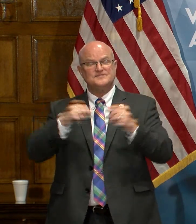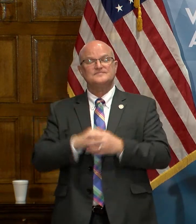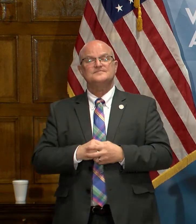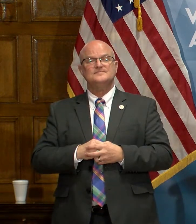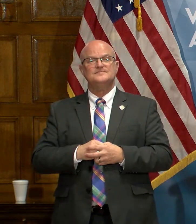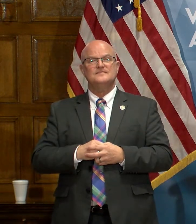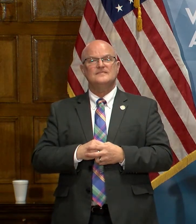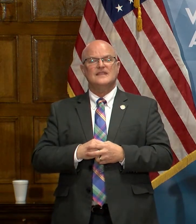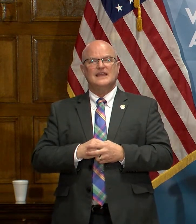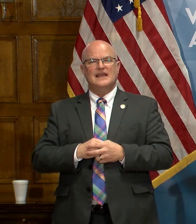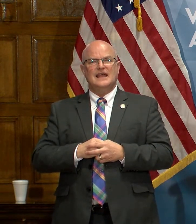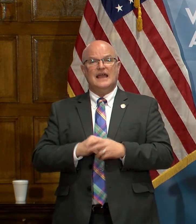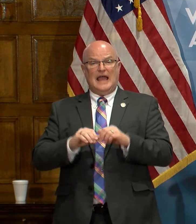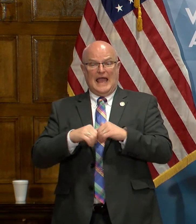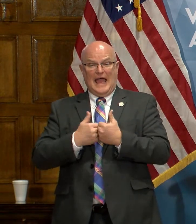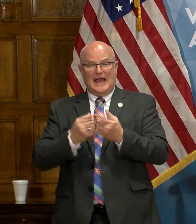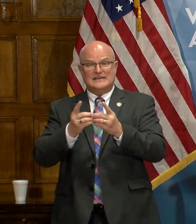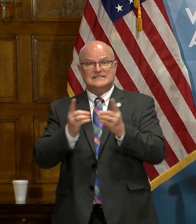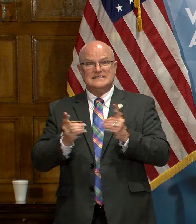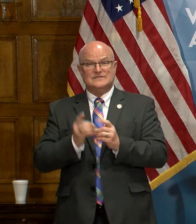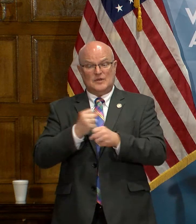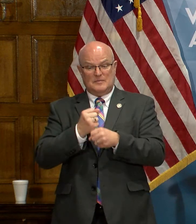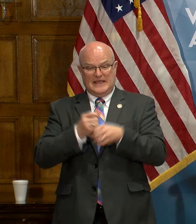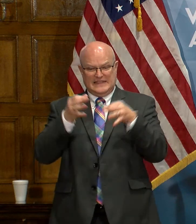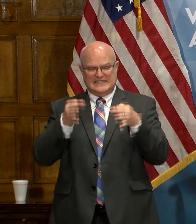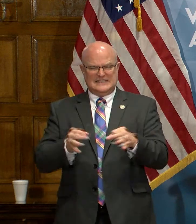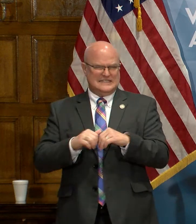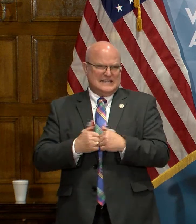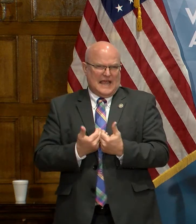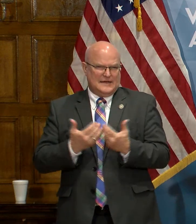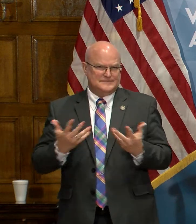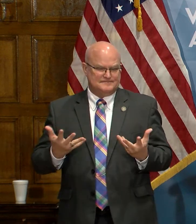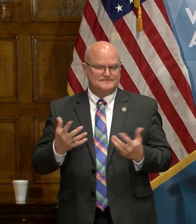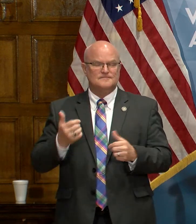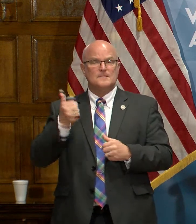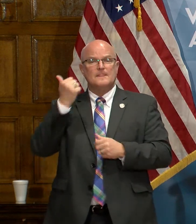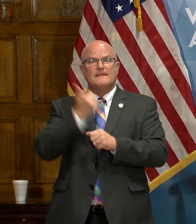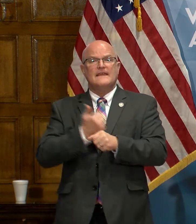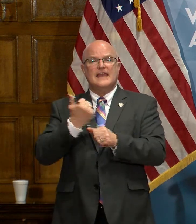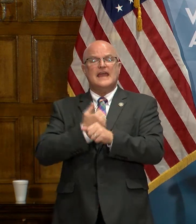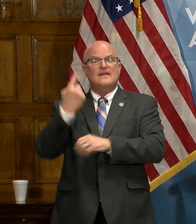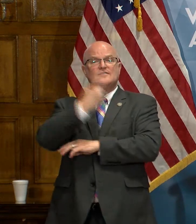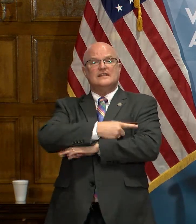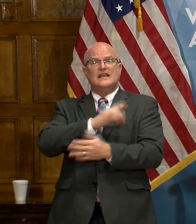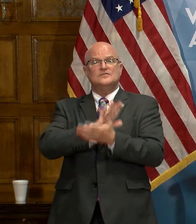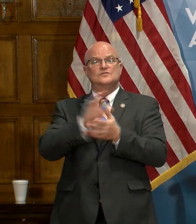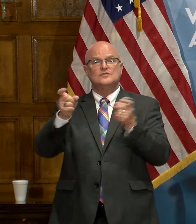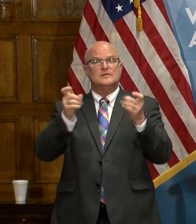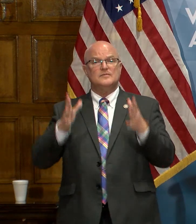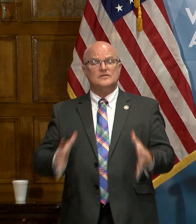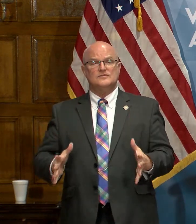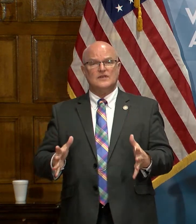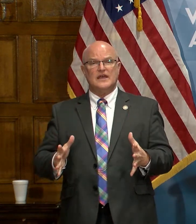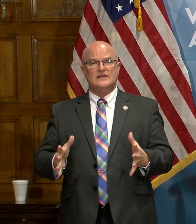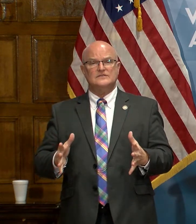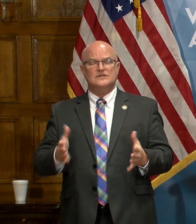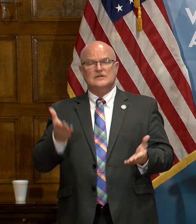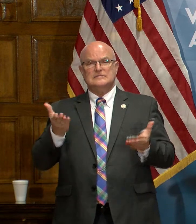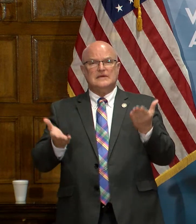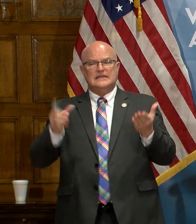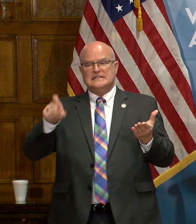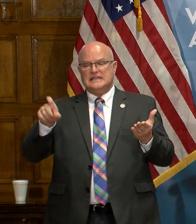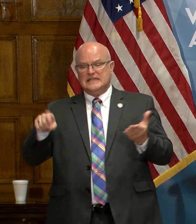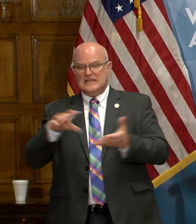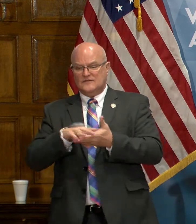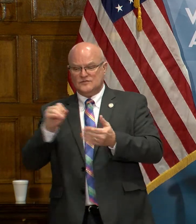to talk a little bit about how districts make those decisions. Every day, school administrators are balancing the need